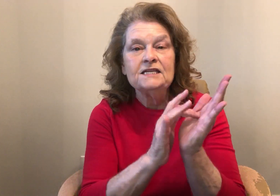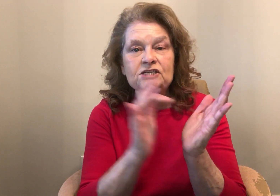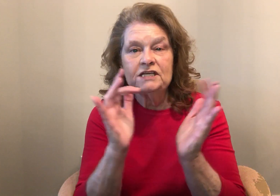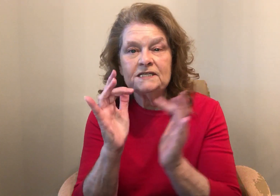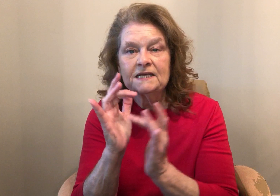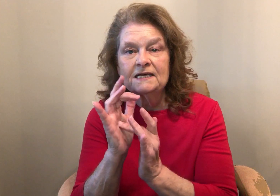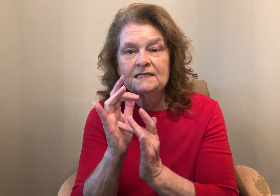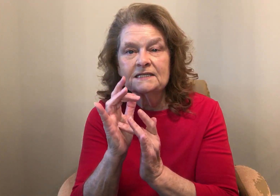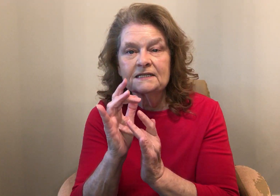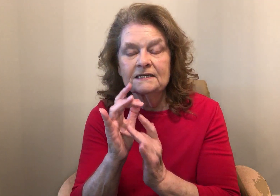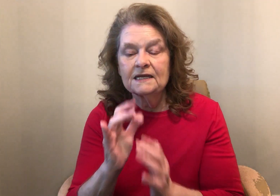Jesus